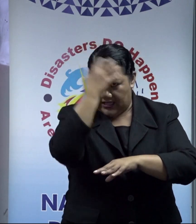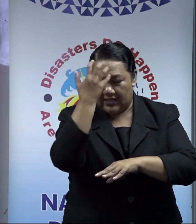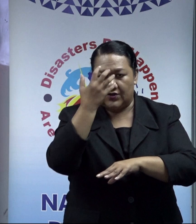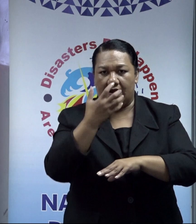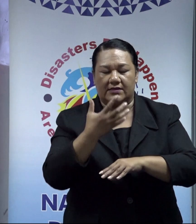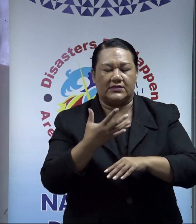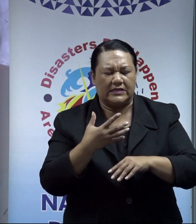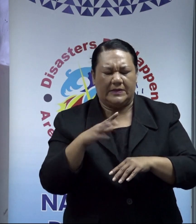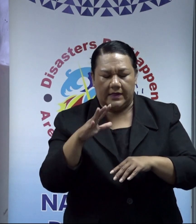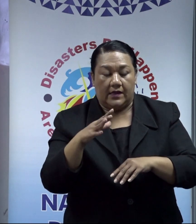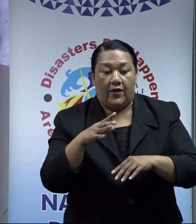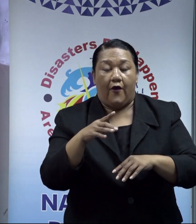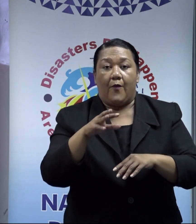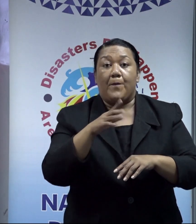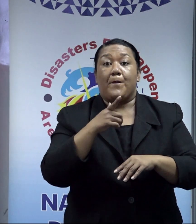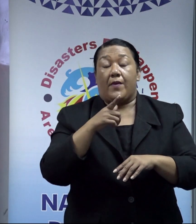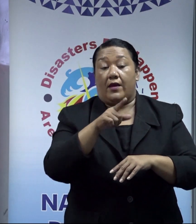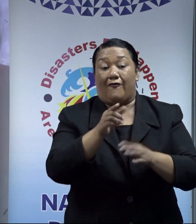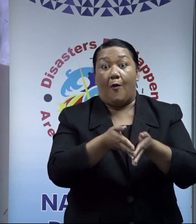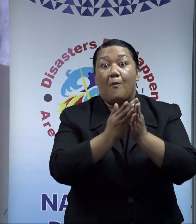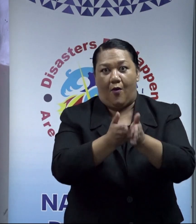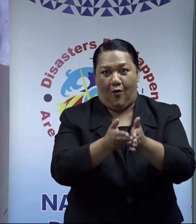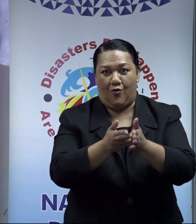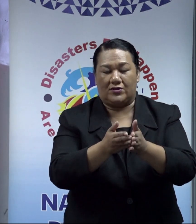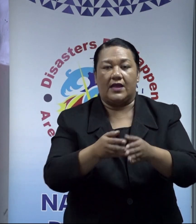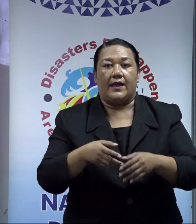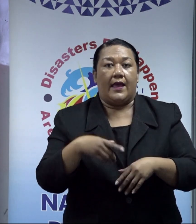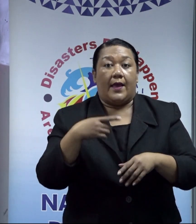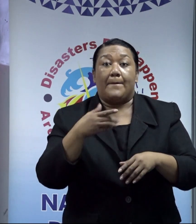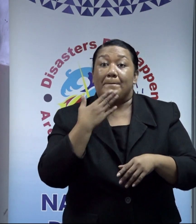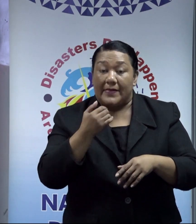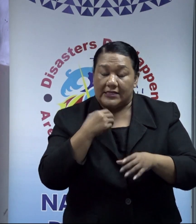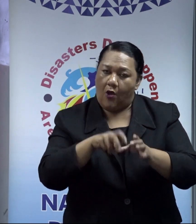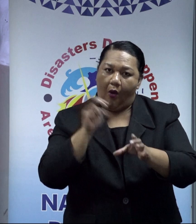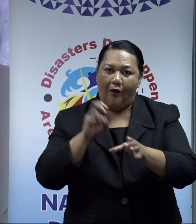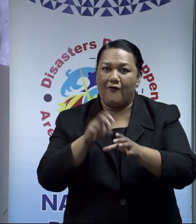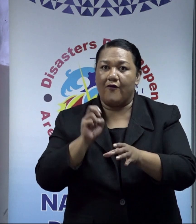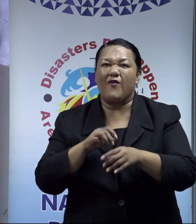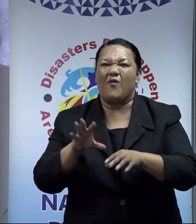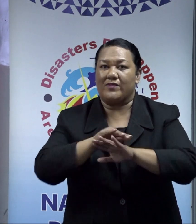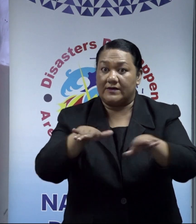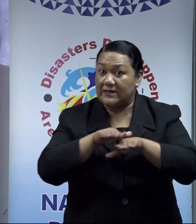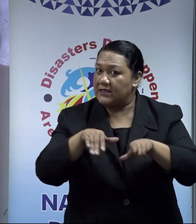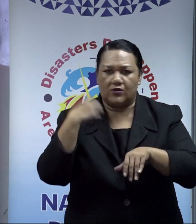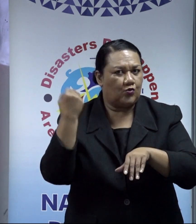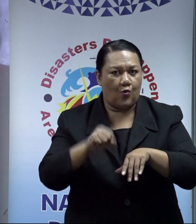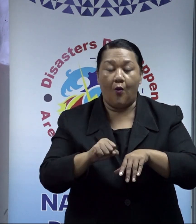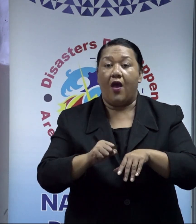to large waves and rough seas. Please refrain from swimming, fishing, or undertaking any